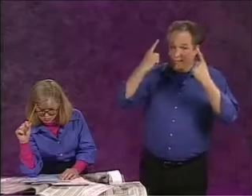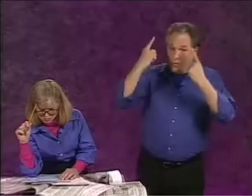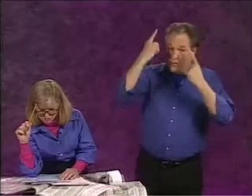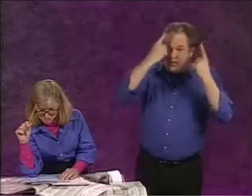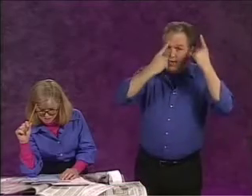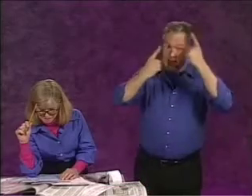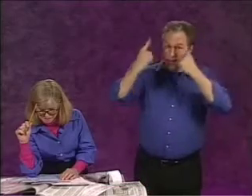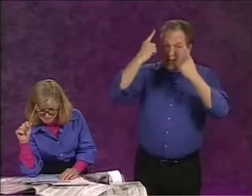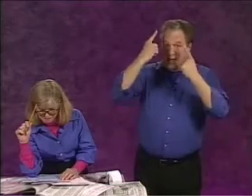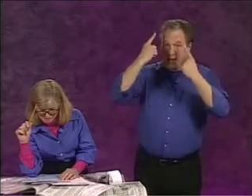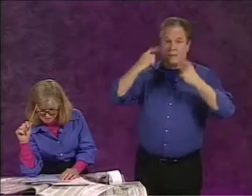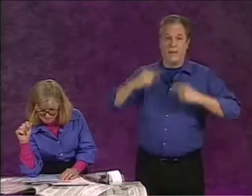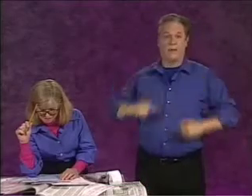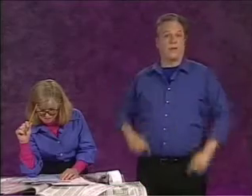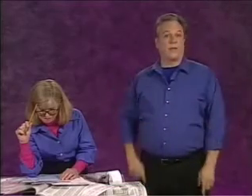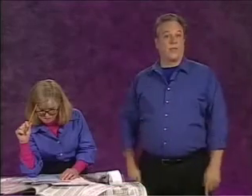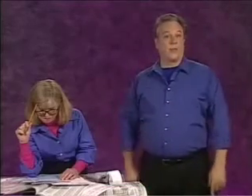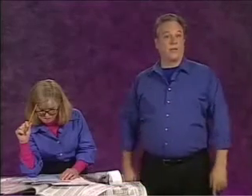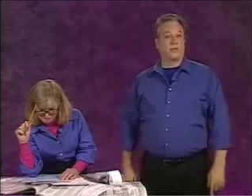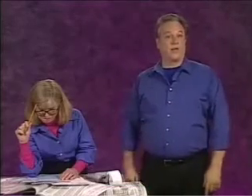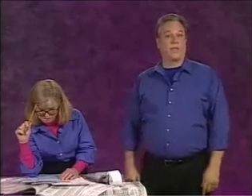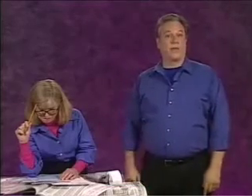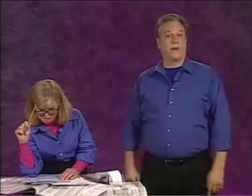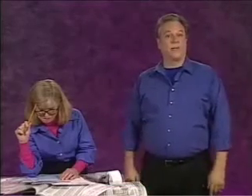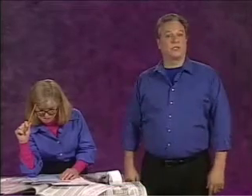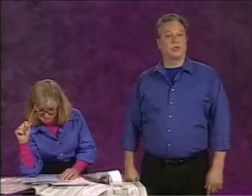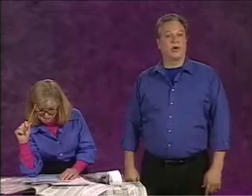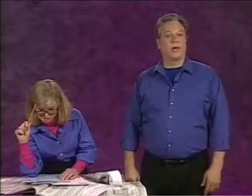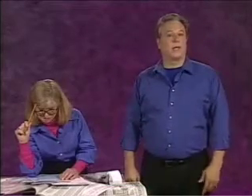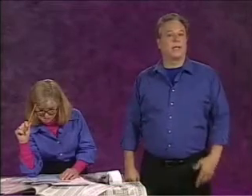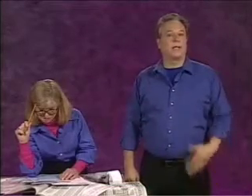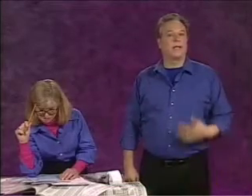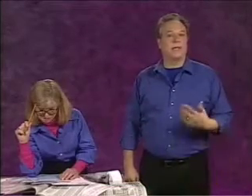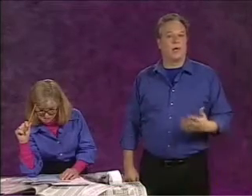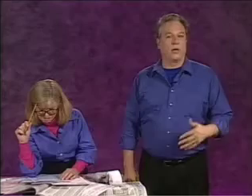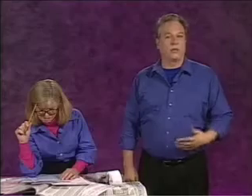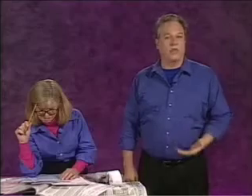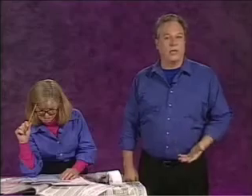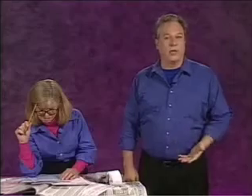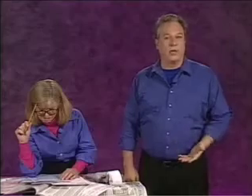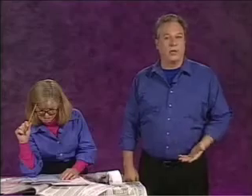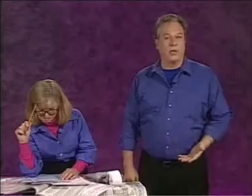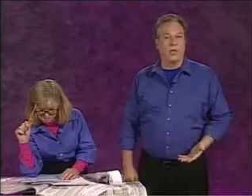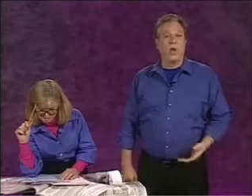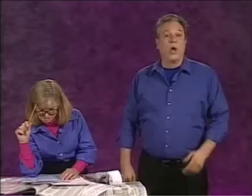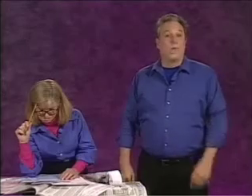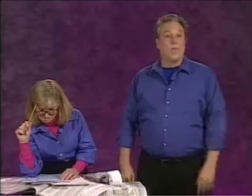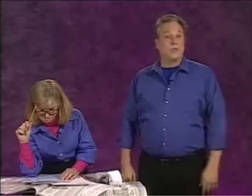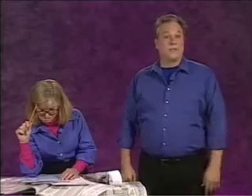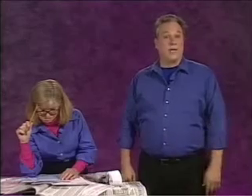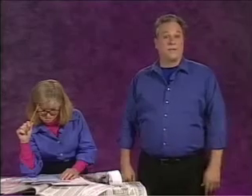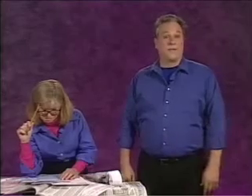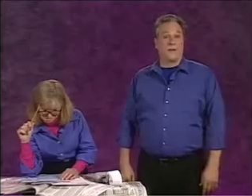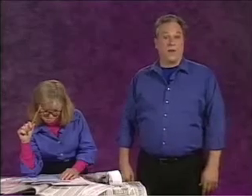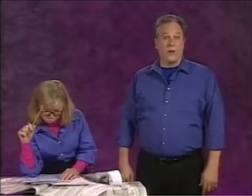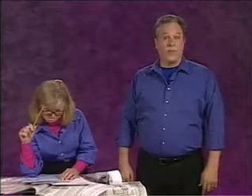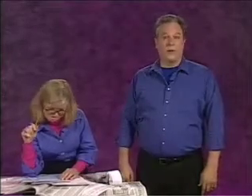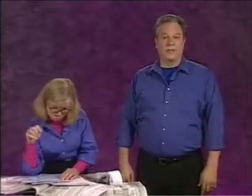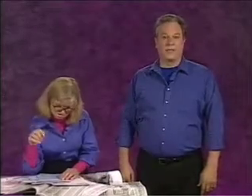for thinking is based on the picture of our minds turning like a gear in a machine. Most signs for thought